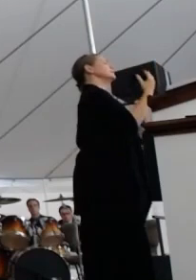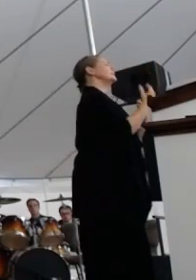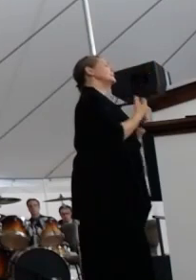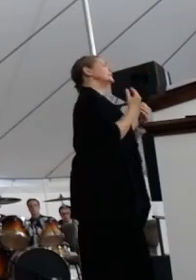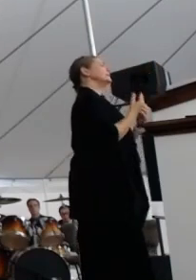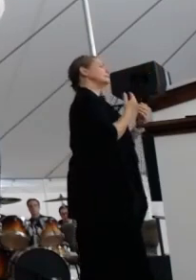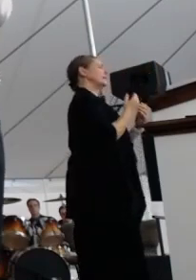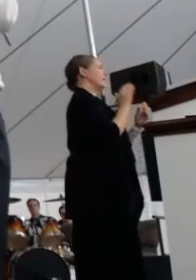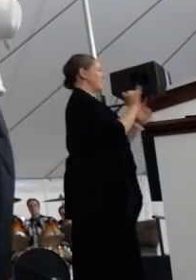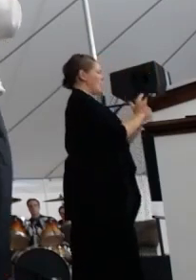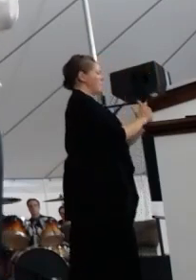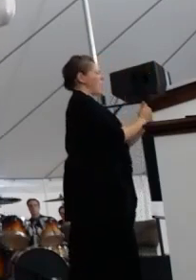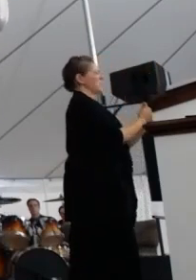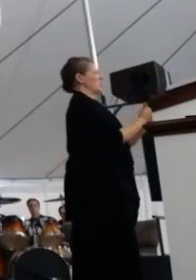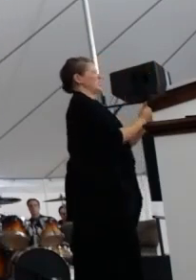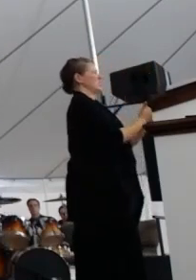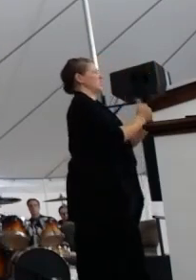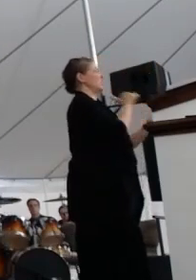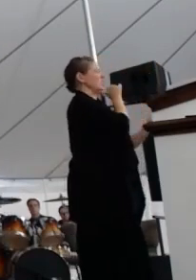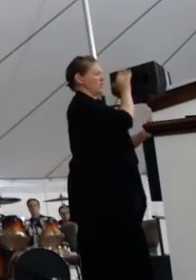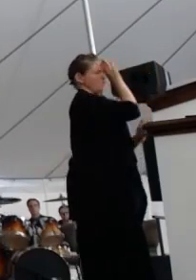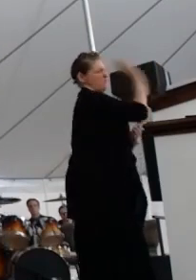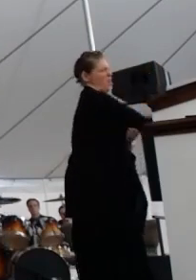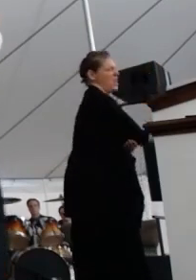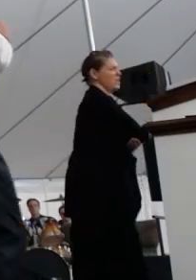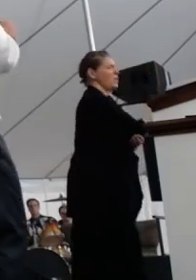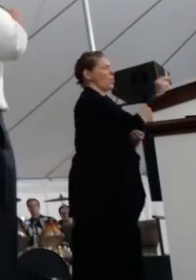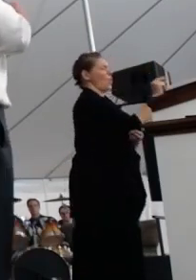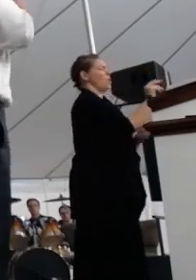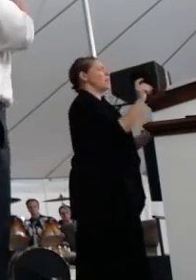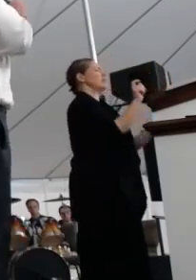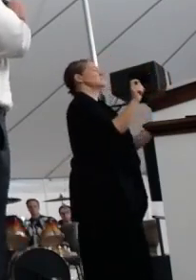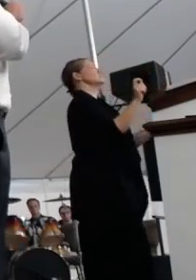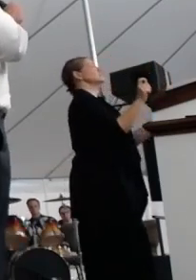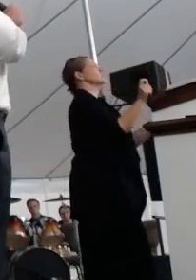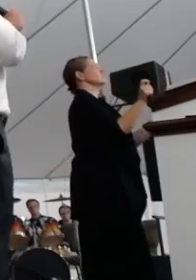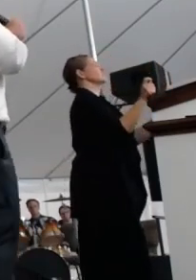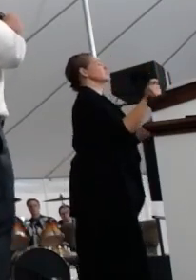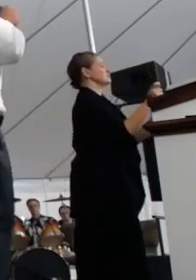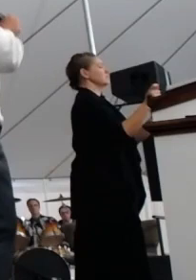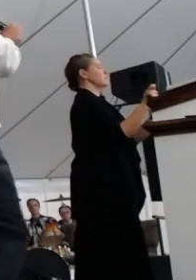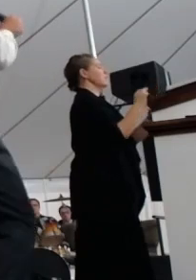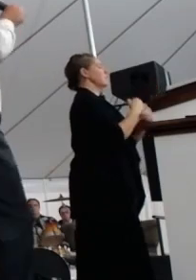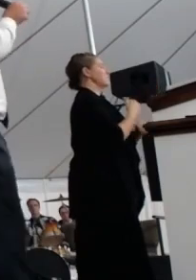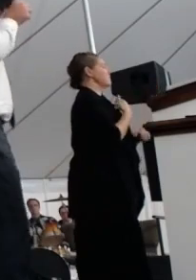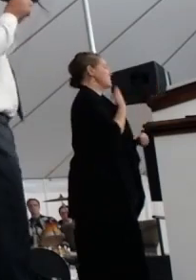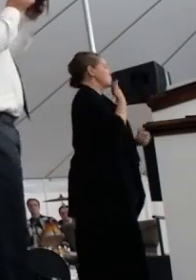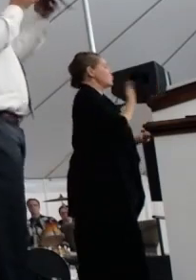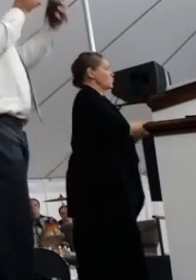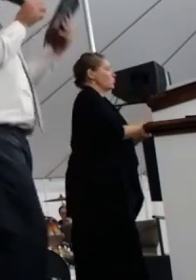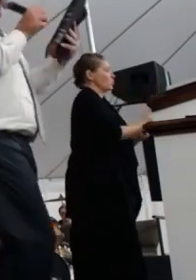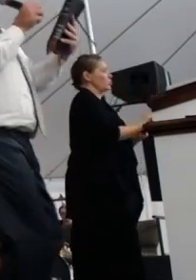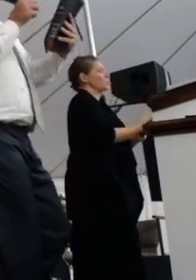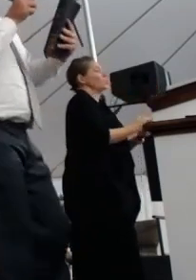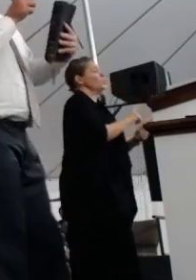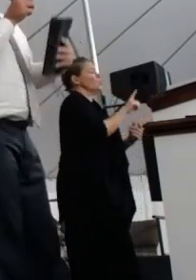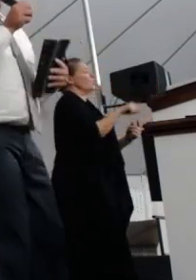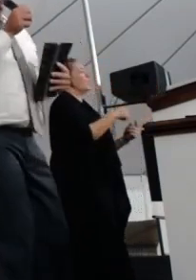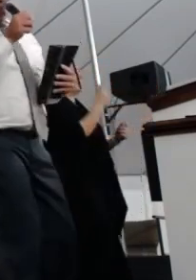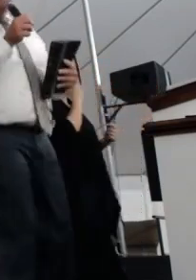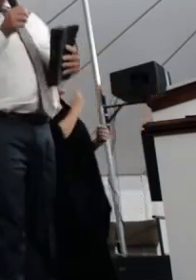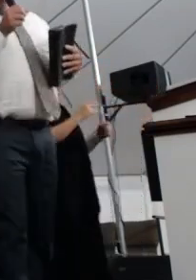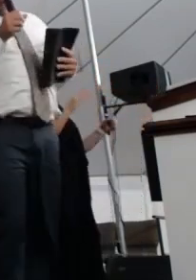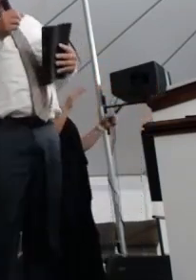make me feel good. I don't like the way that old-time preacher preaches, because when he shines the mirror, it scares